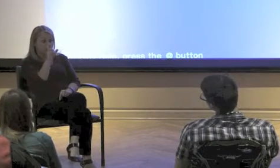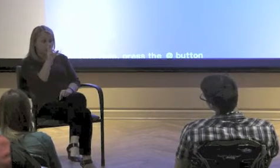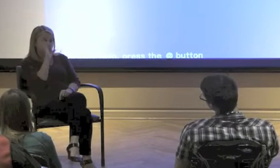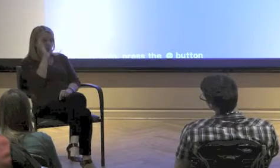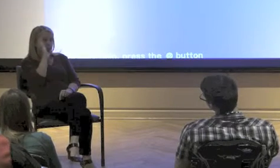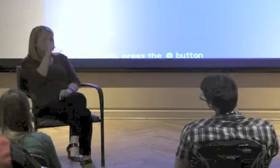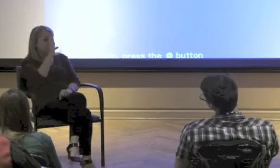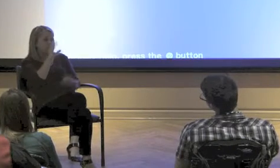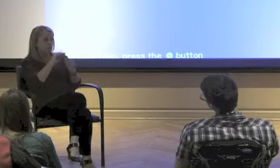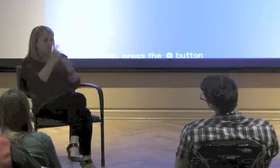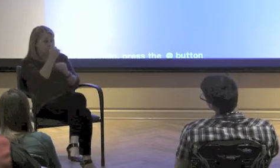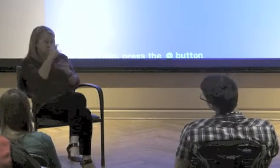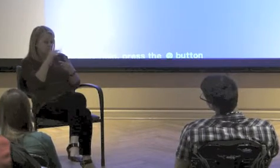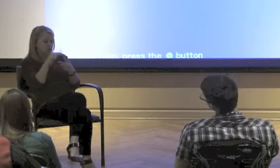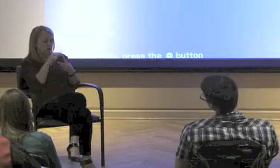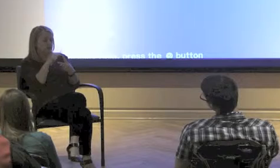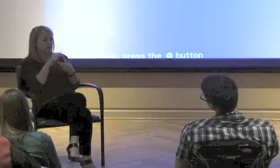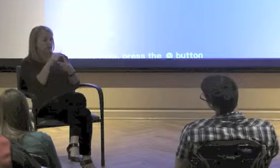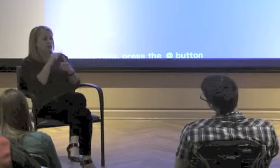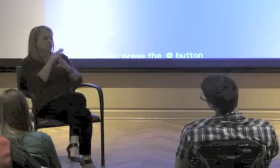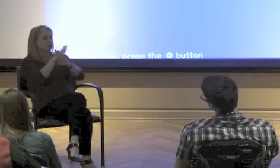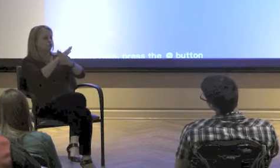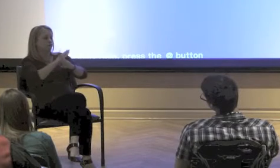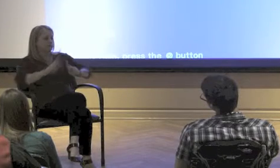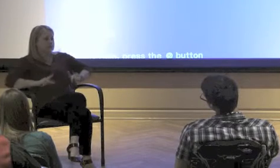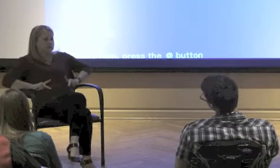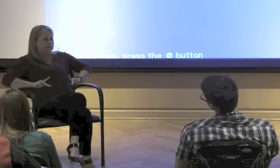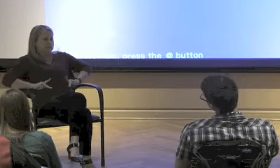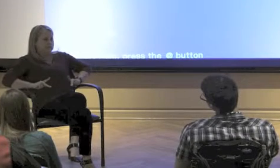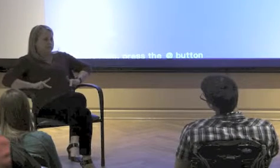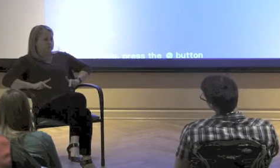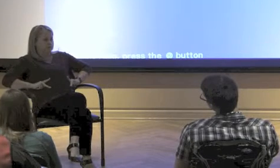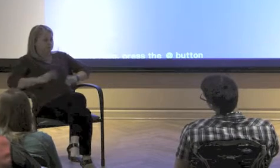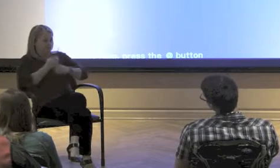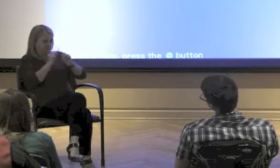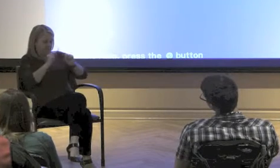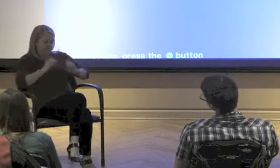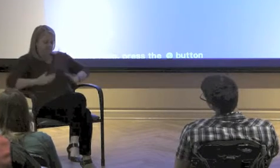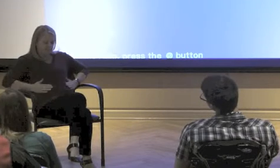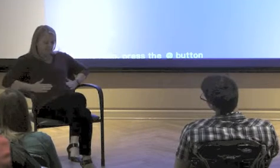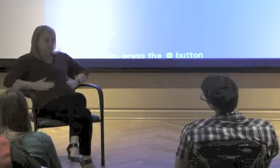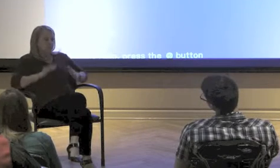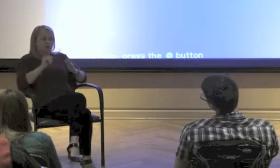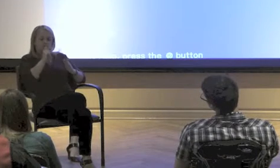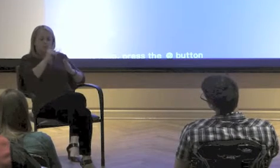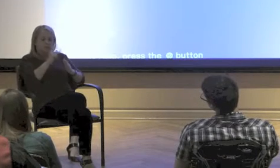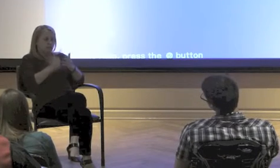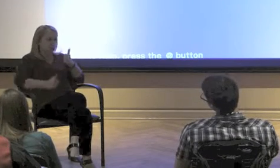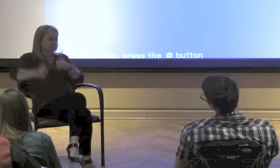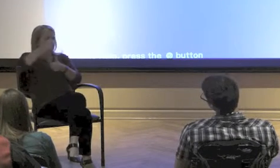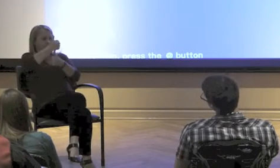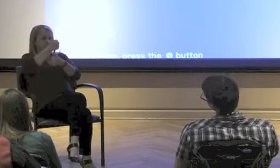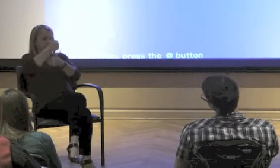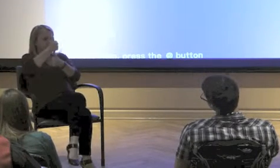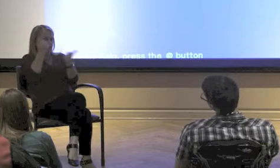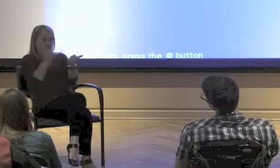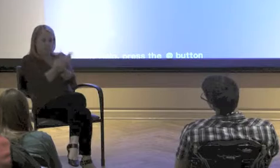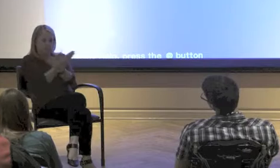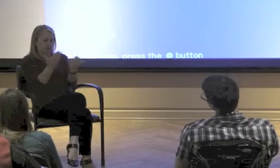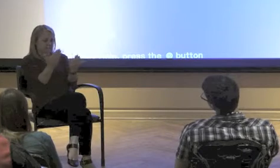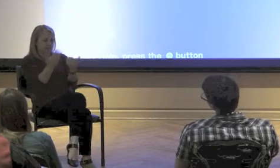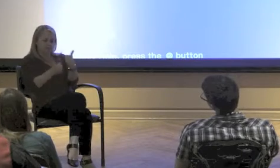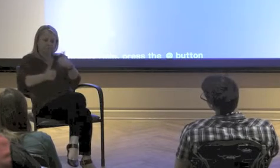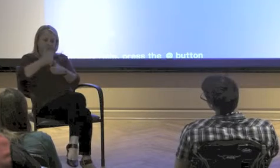are, number one, to preserve kidney function. And that really takes precedence over everything